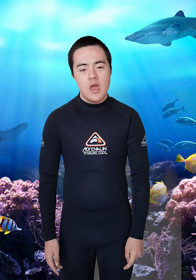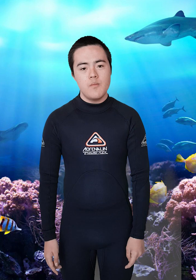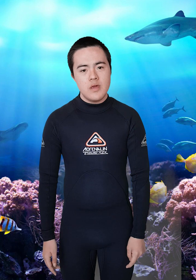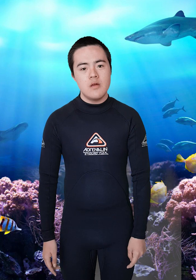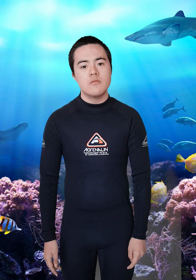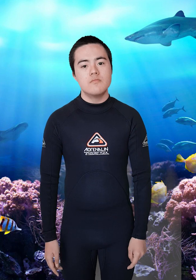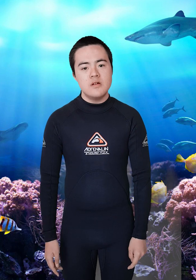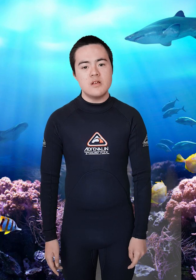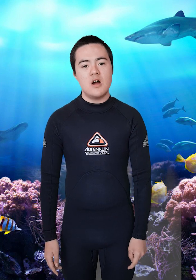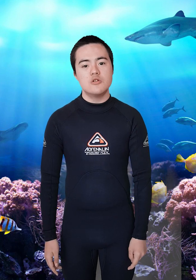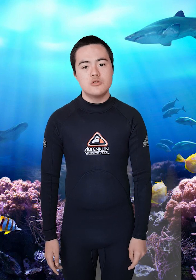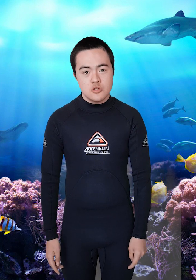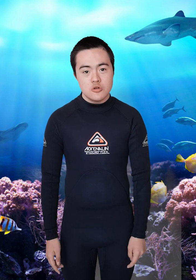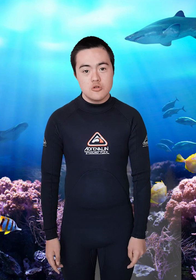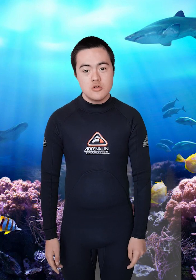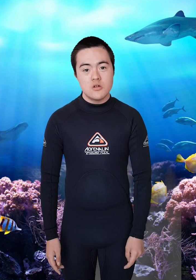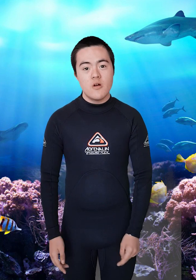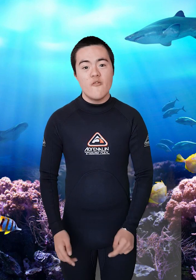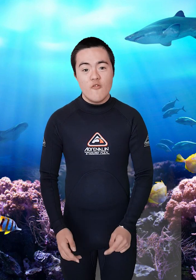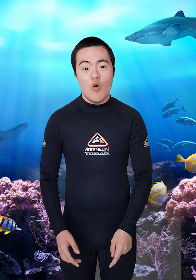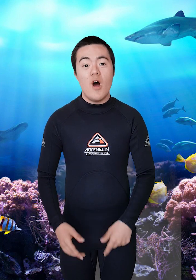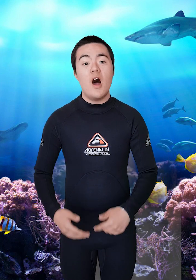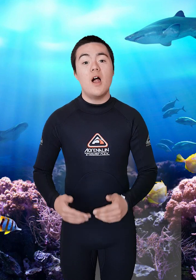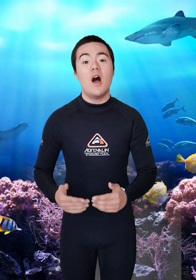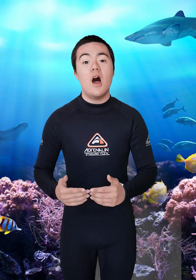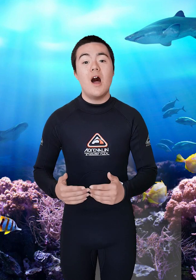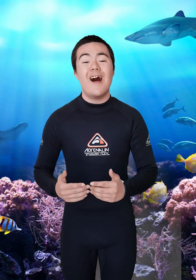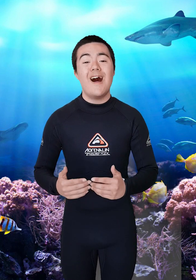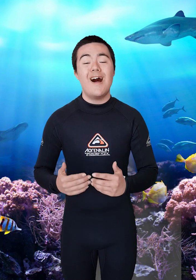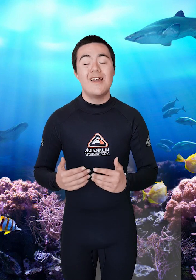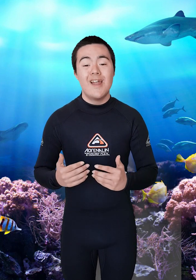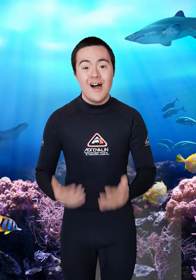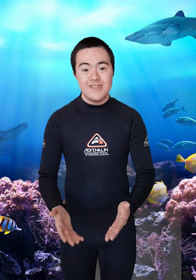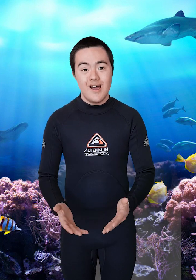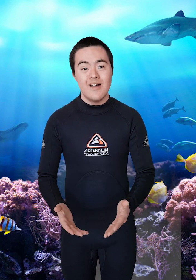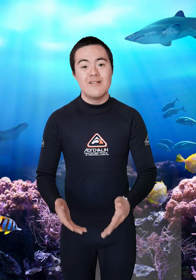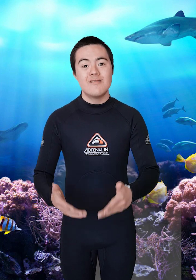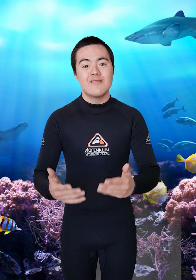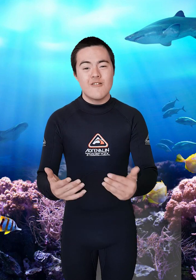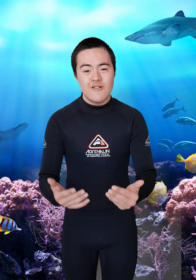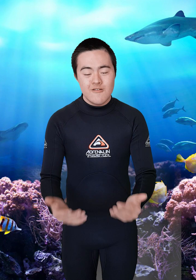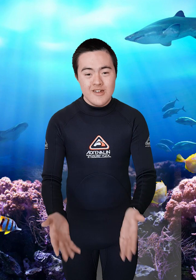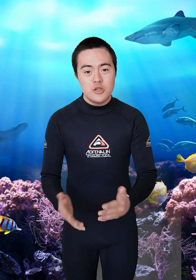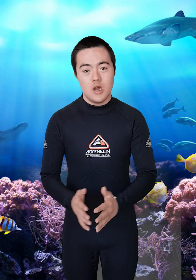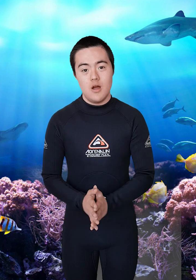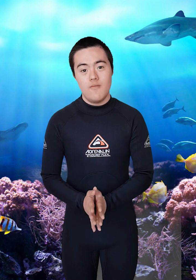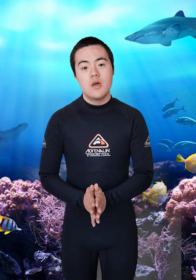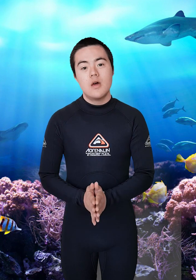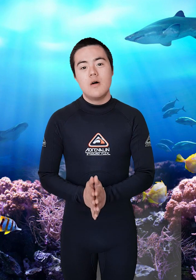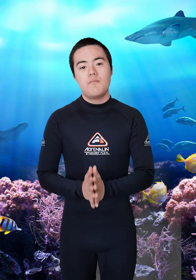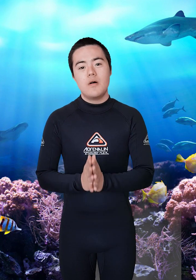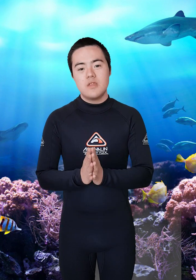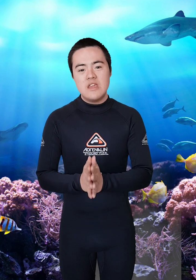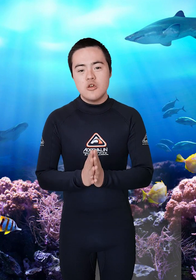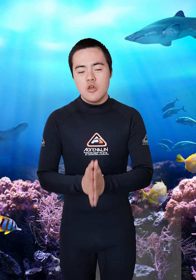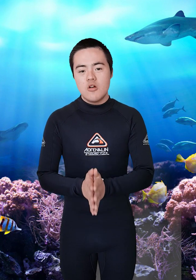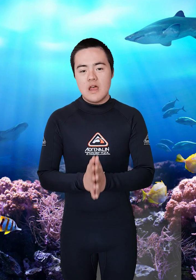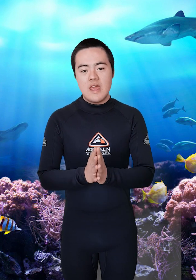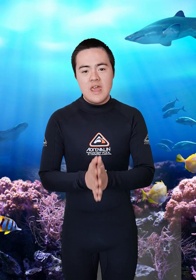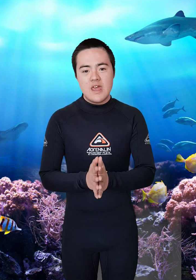be misunderstood for a larger creature. But did you know that ink